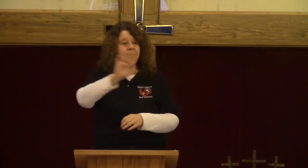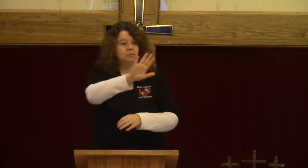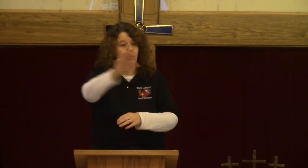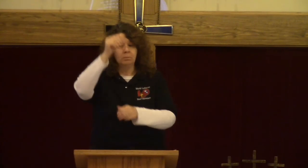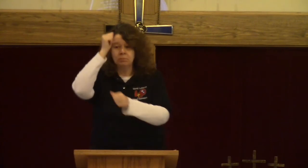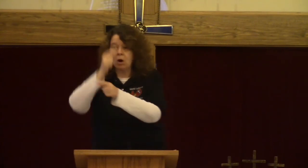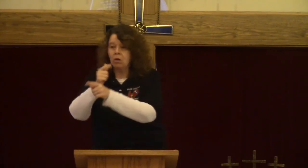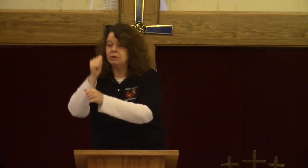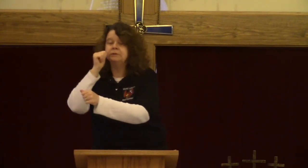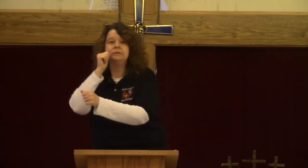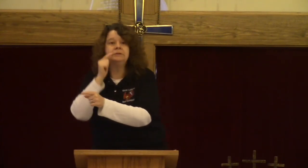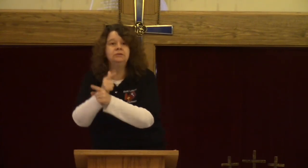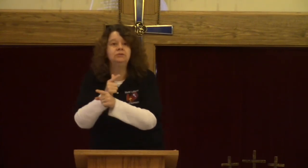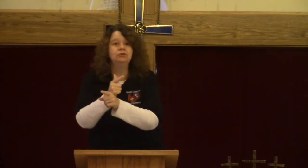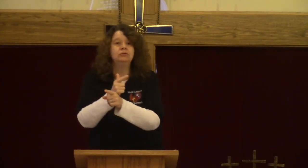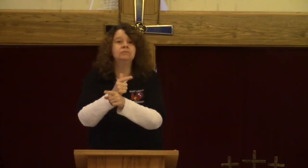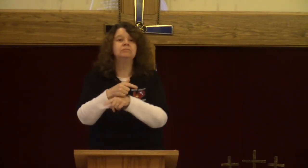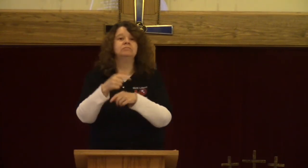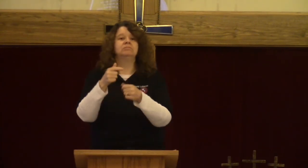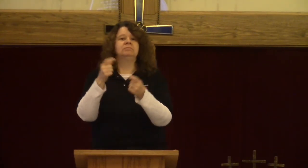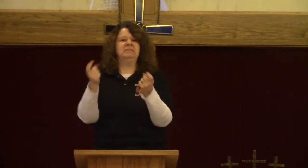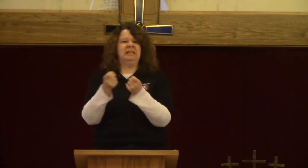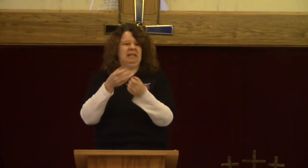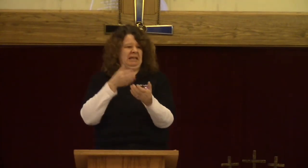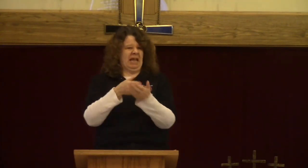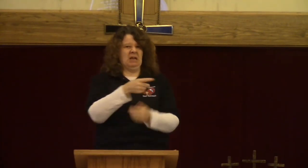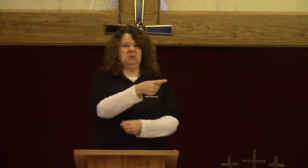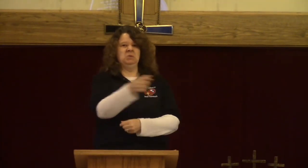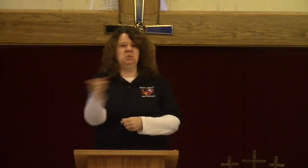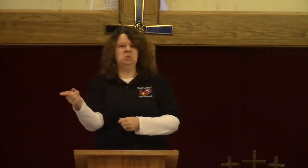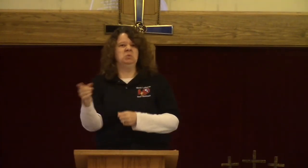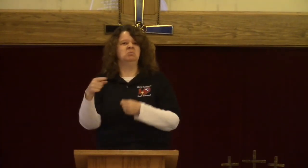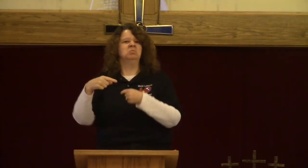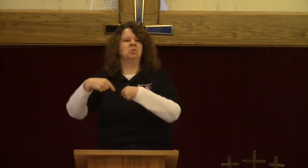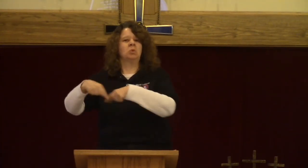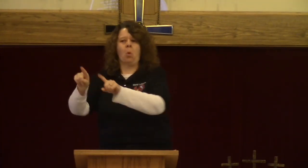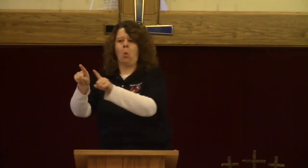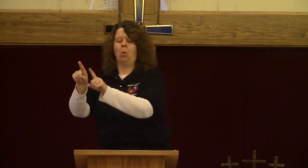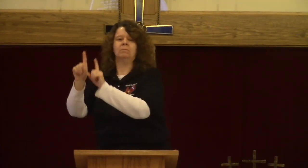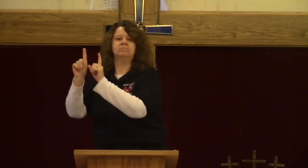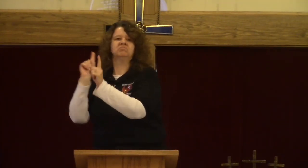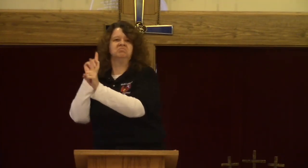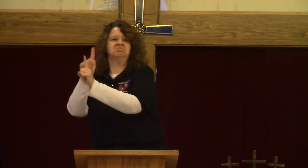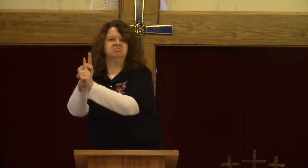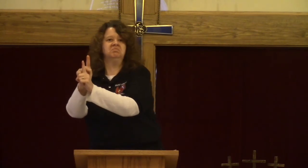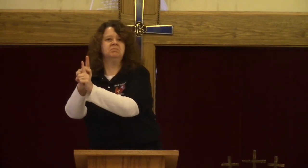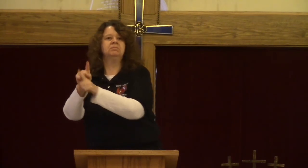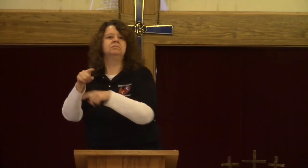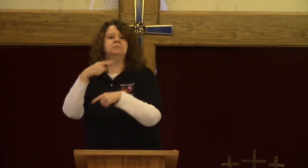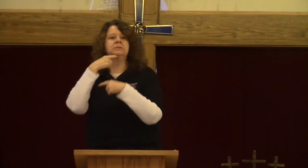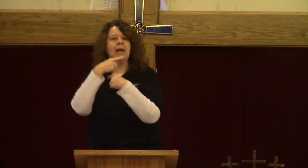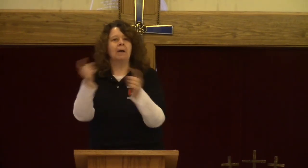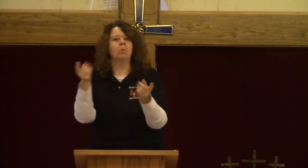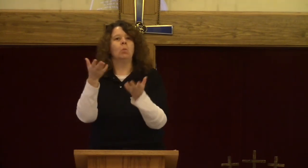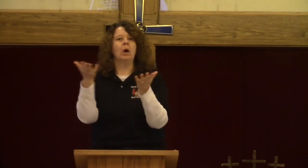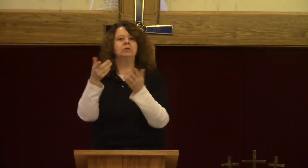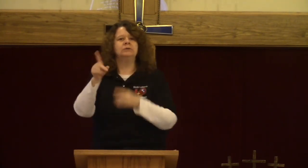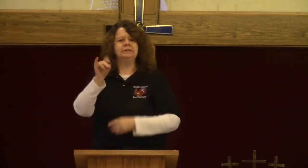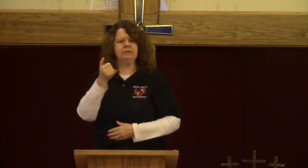have that verse from Matthew chapter 18. If your brother or sister sins against you, go to them.